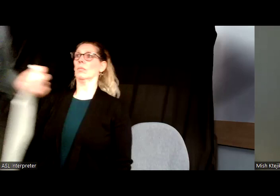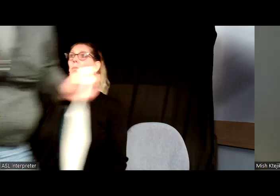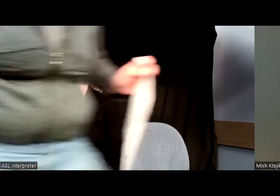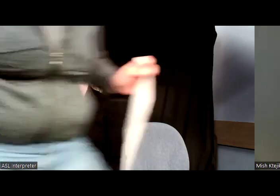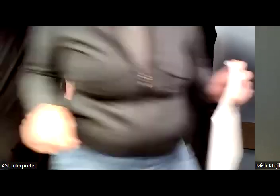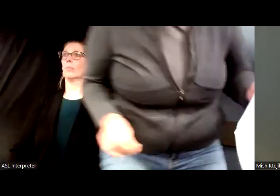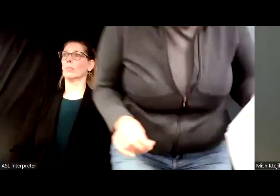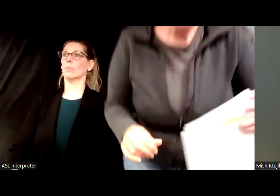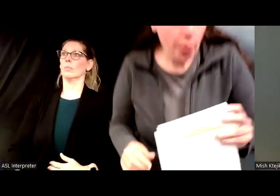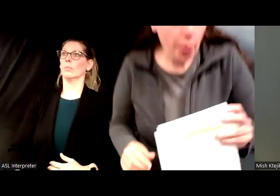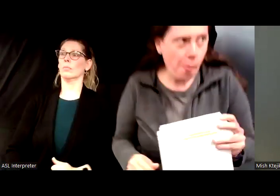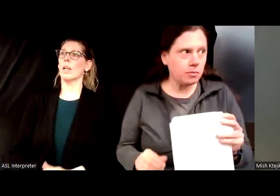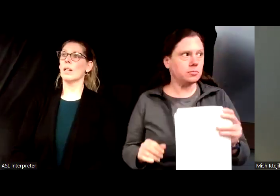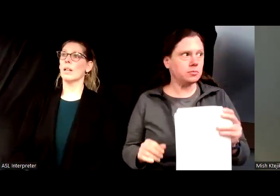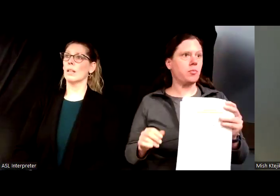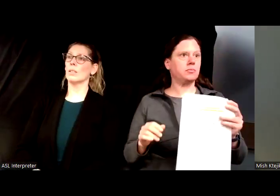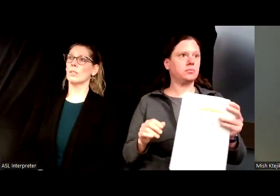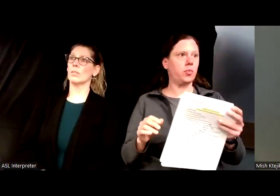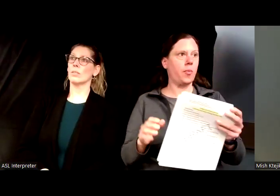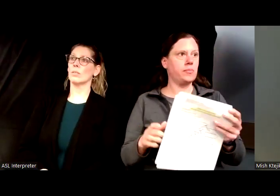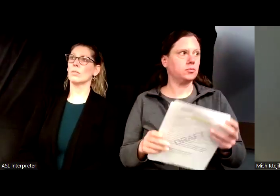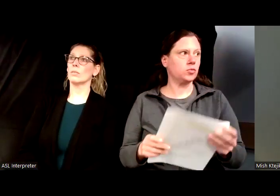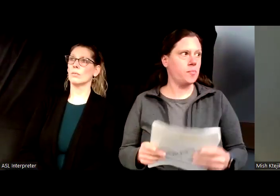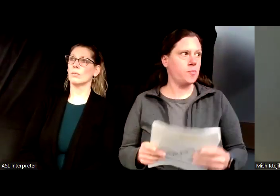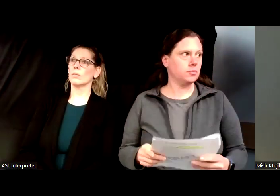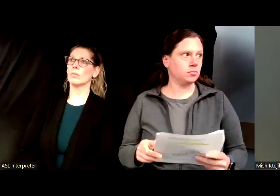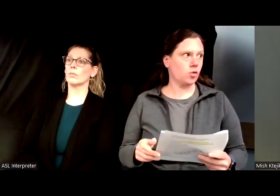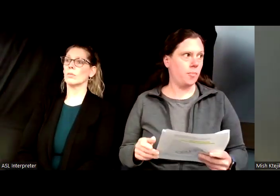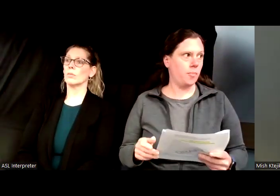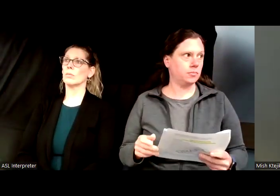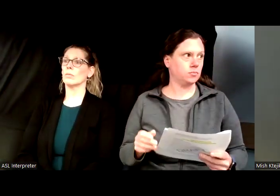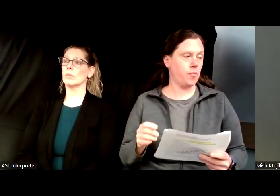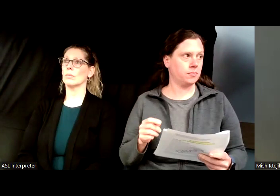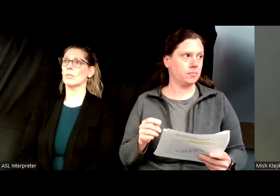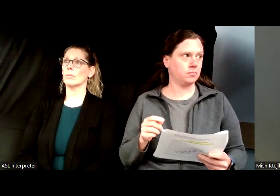different sign choices.